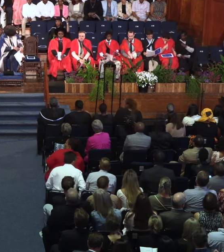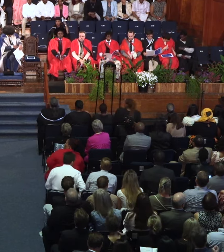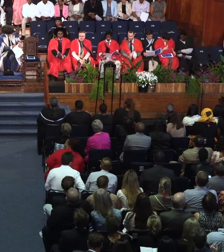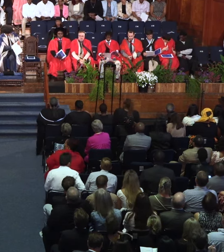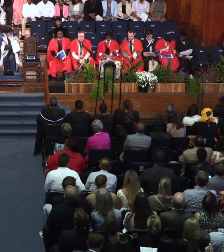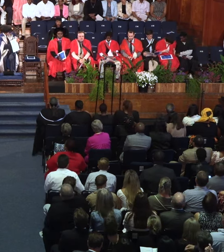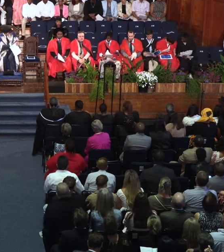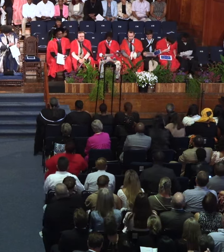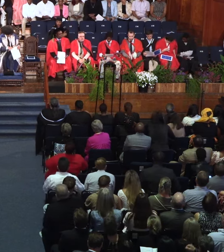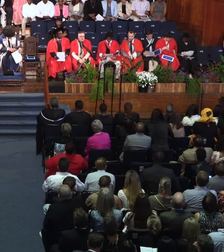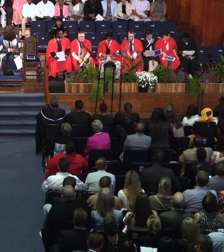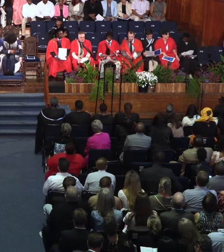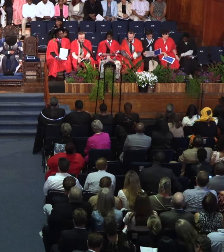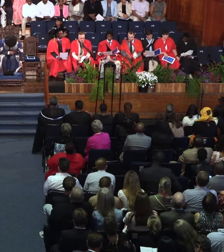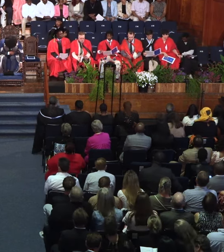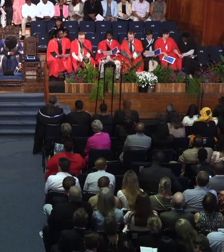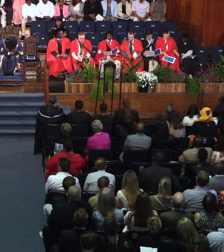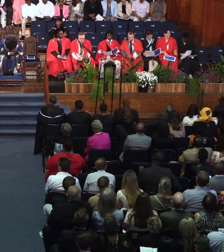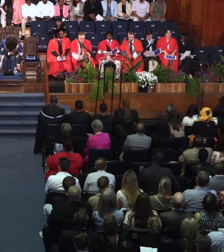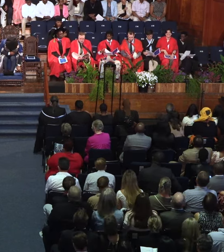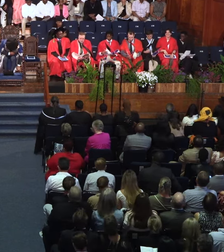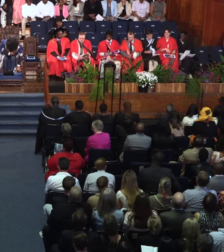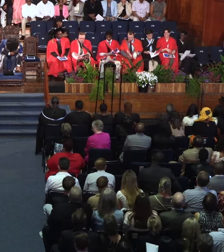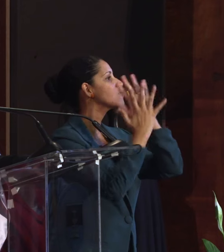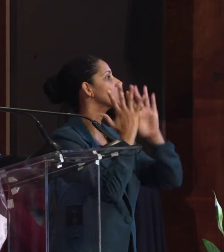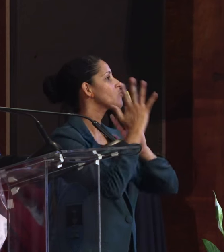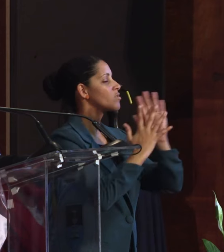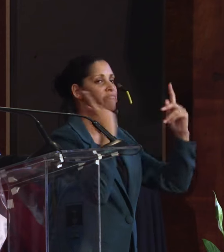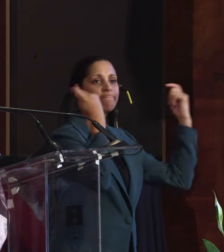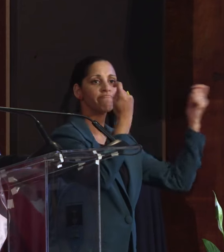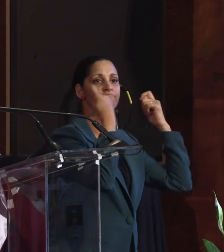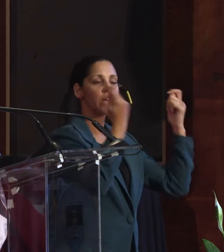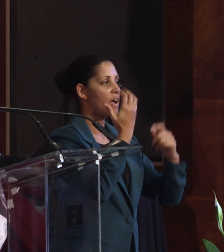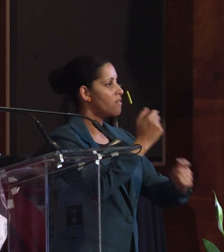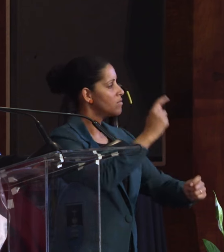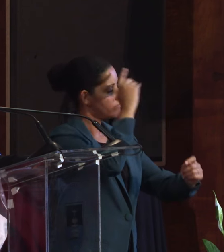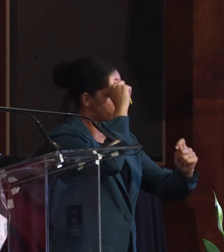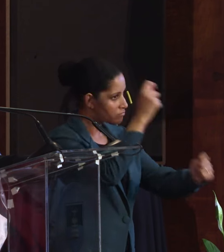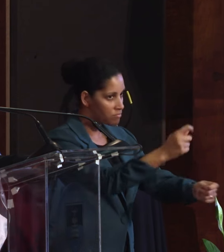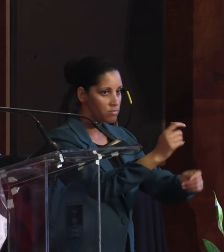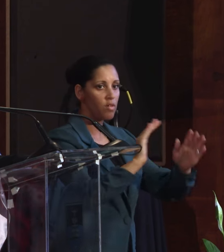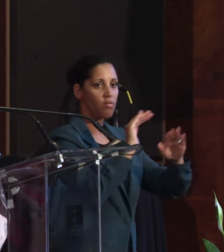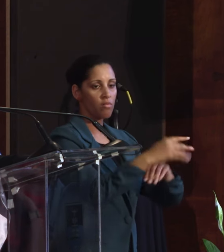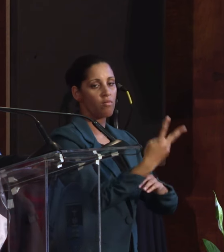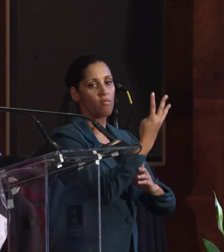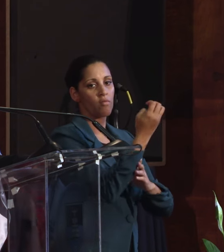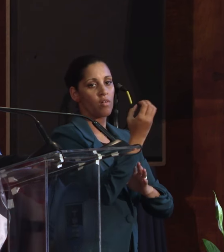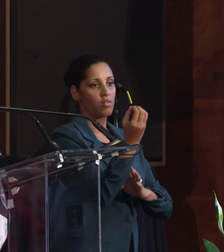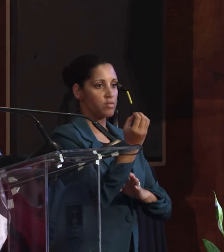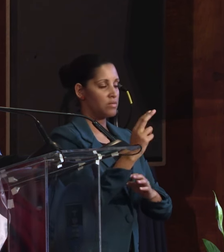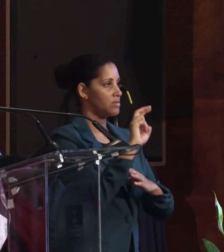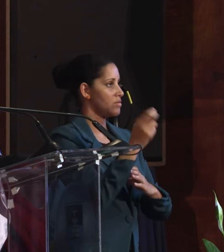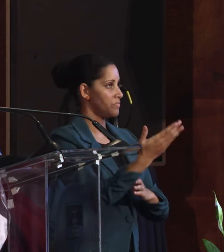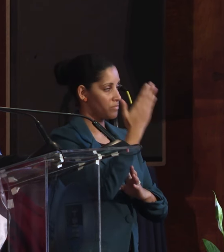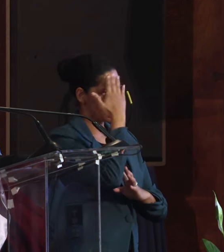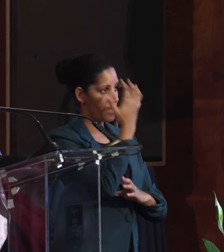Good evening, everyone, and welcome to this historic occasion, when we commemorate more than 400 newly qualified graduates from the Faculty